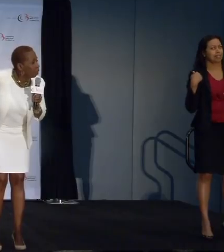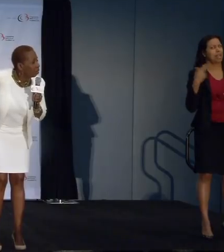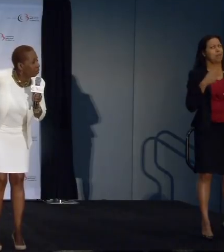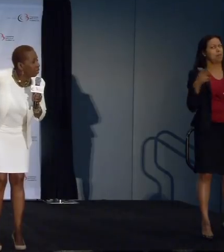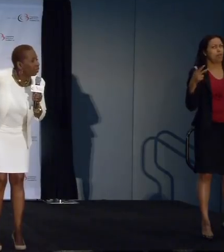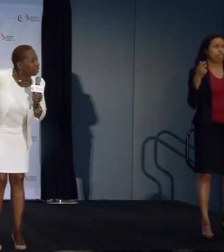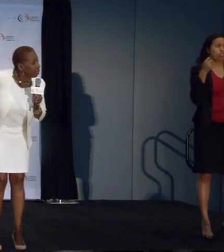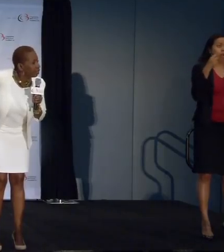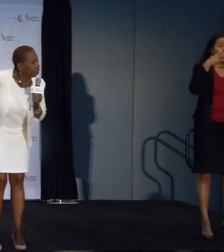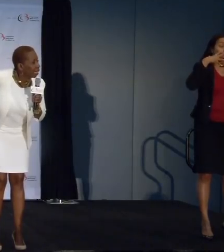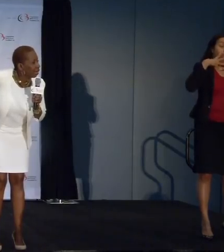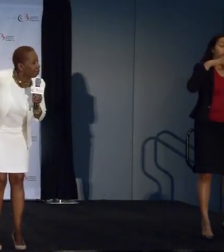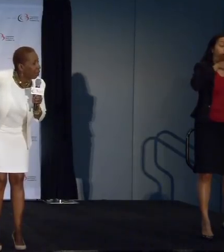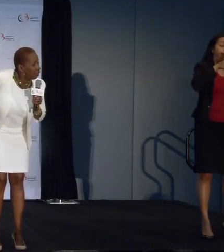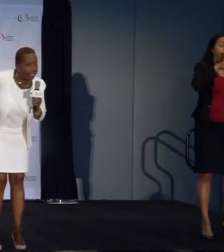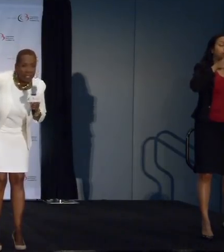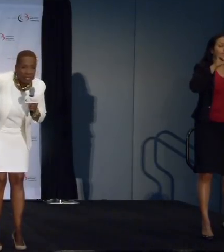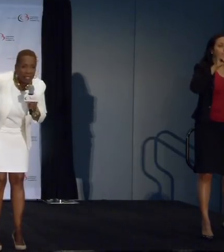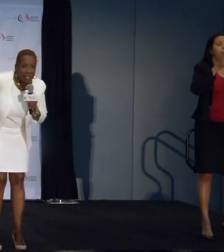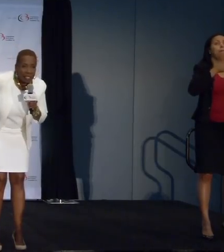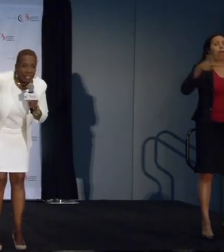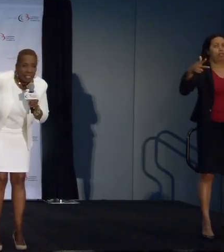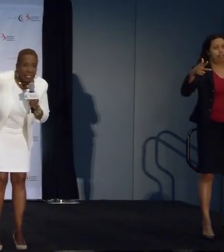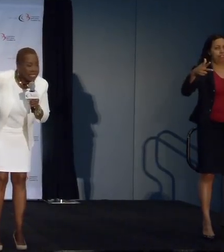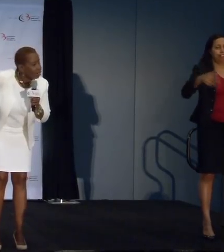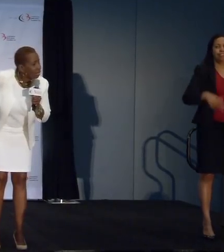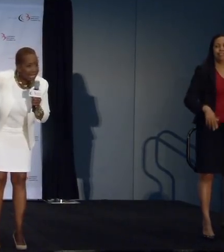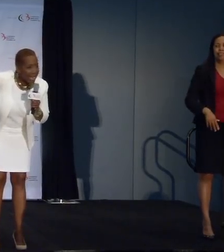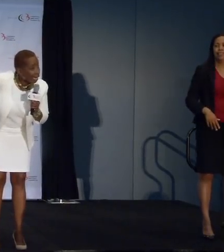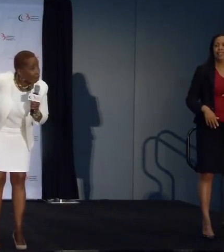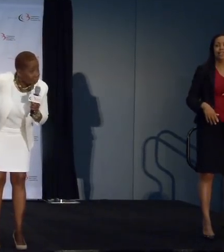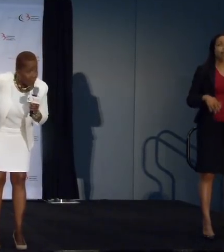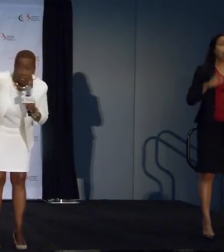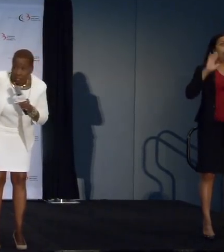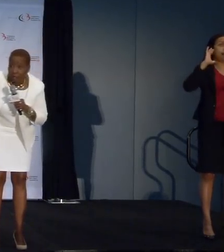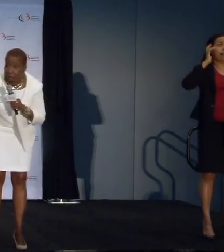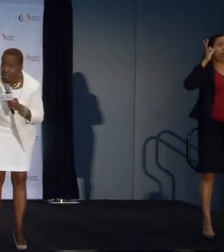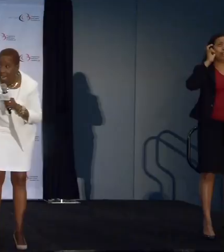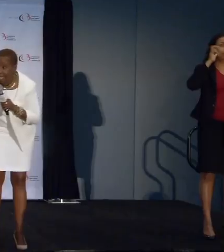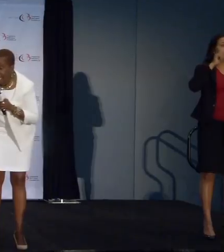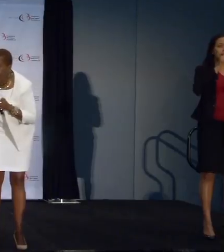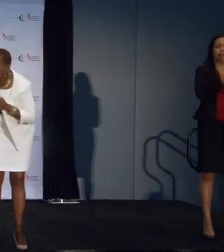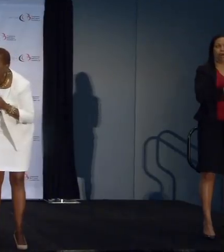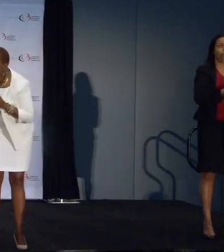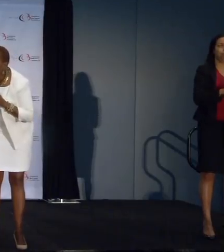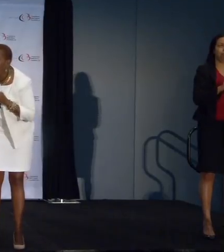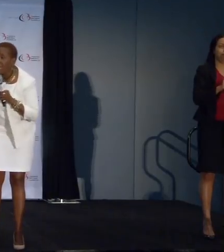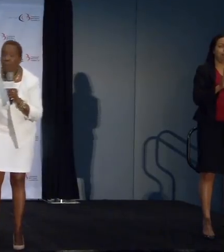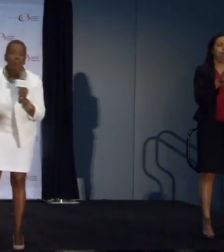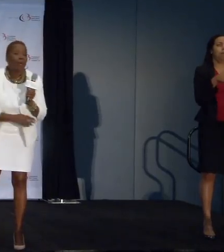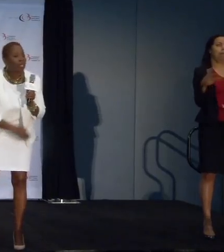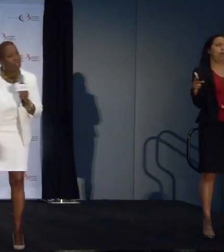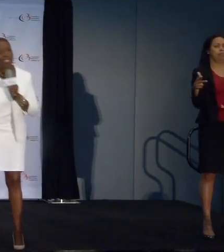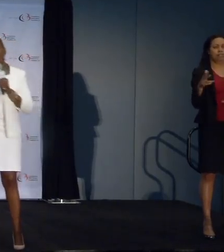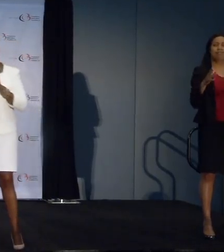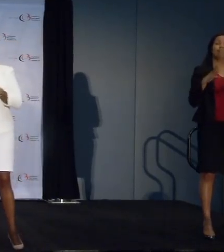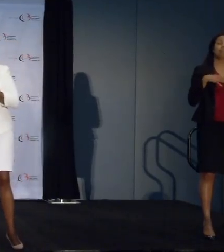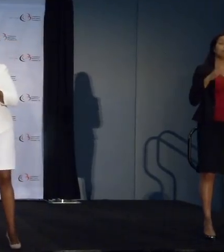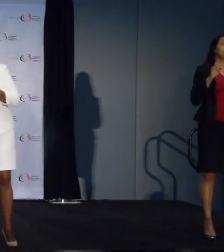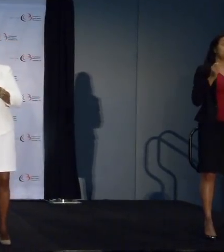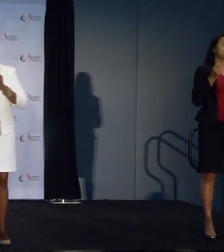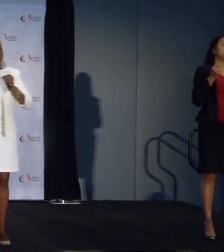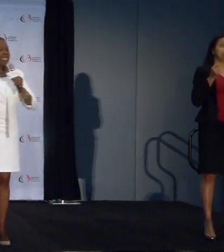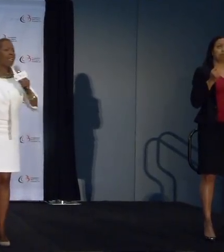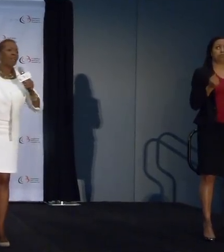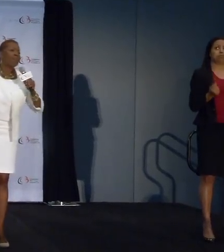Either pull over or turn the radio off. This is really not helpful, what you're doing right now. So I pulled over to the